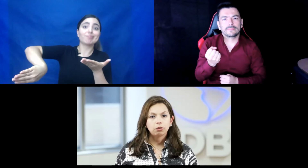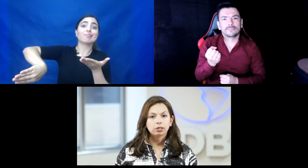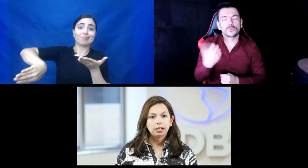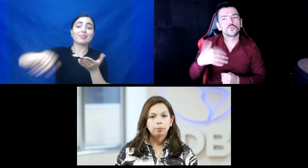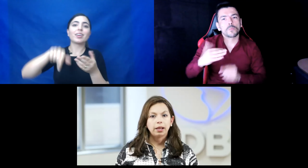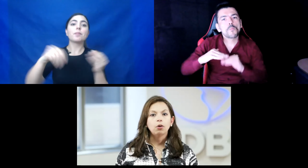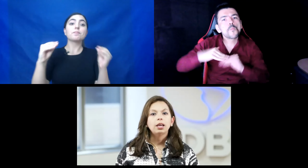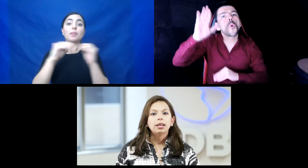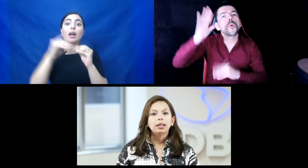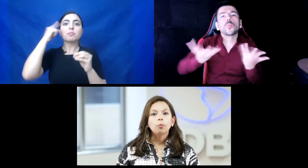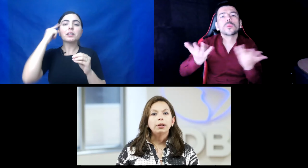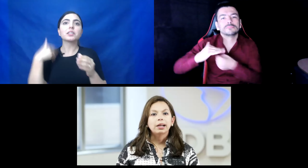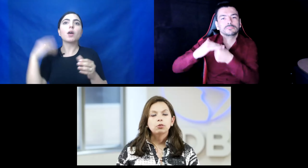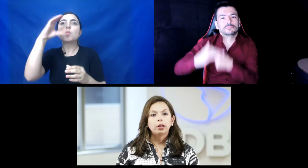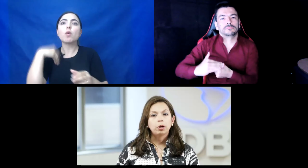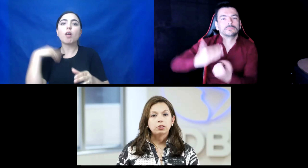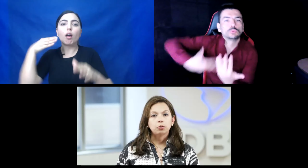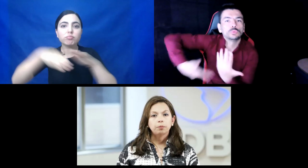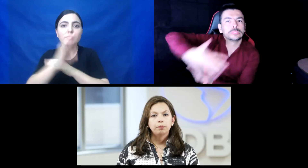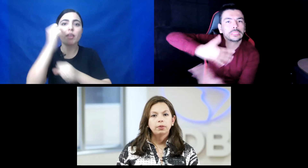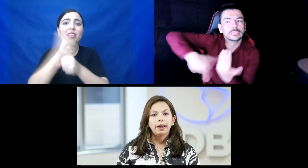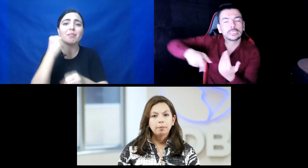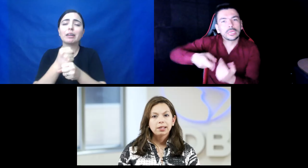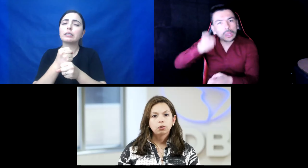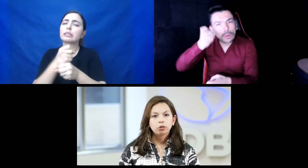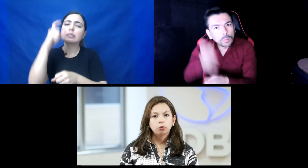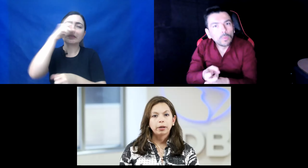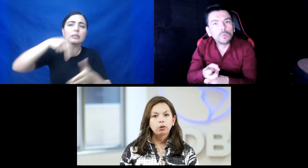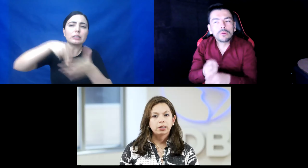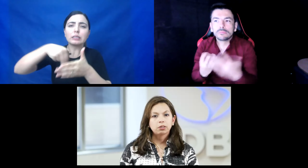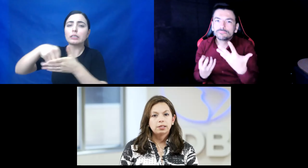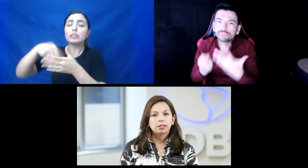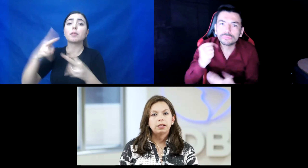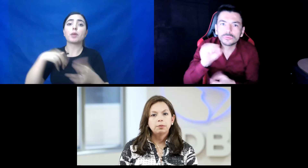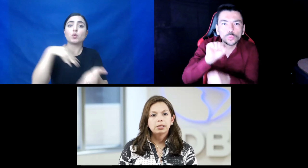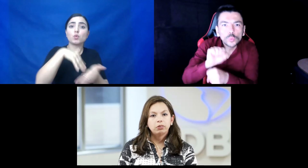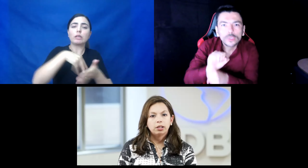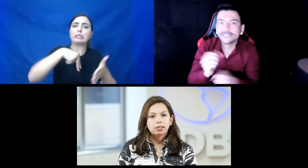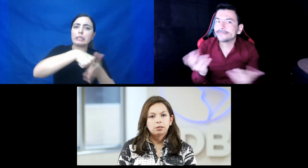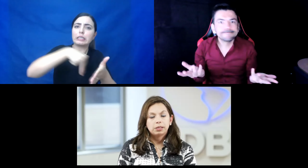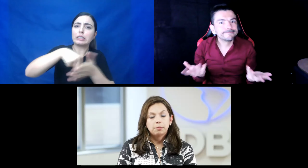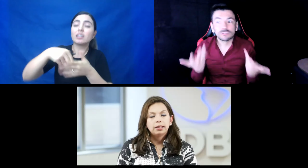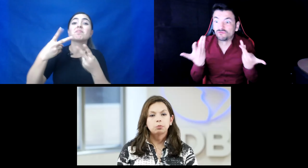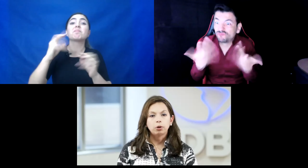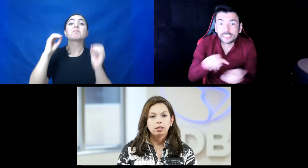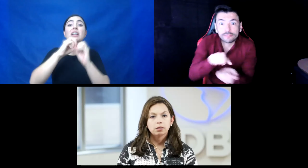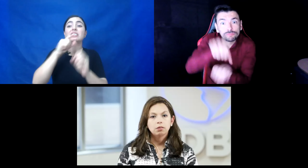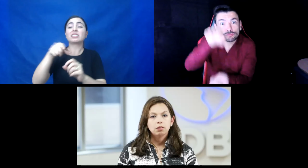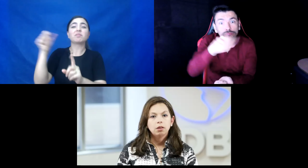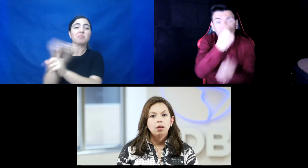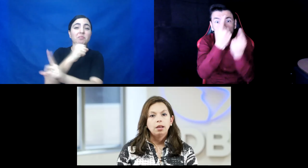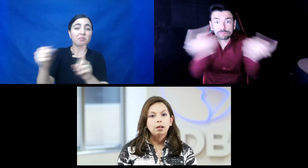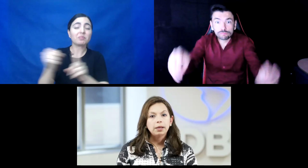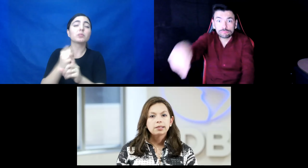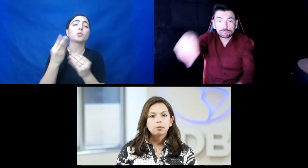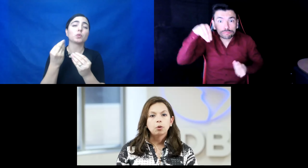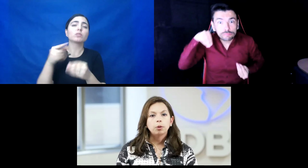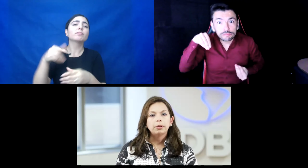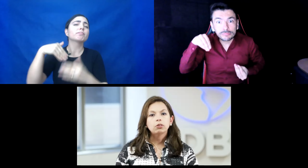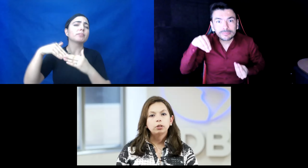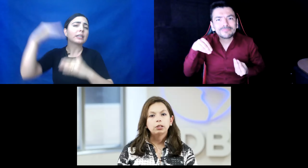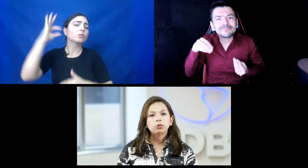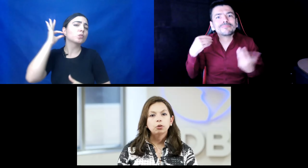in our society, with less possibilities of garnering employment, and they also have a higher risk of